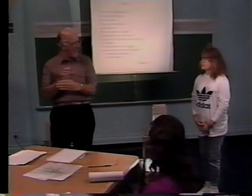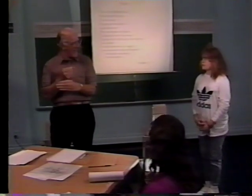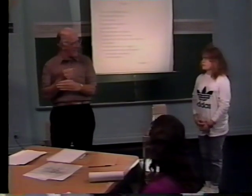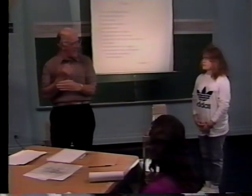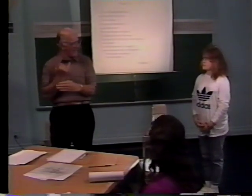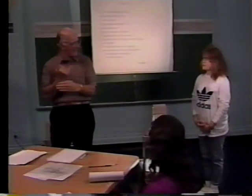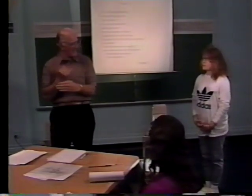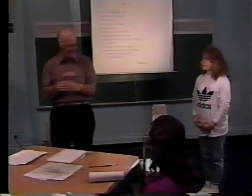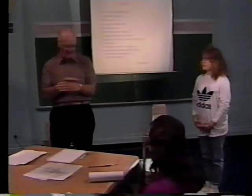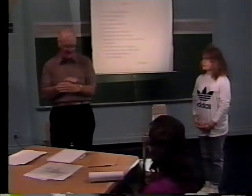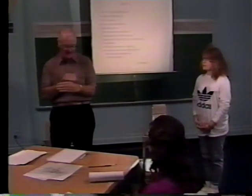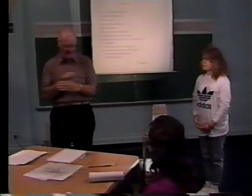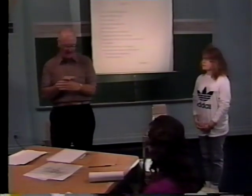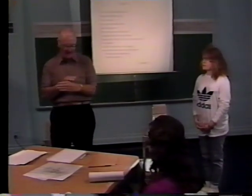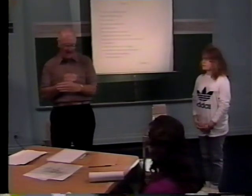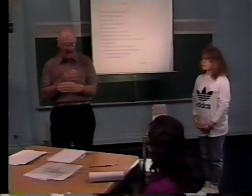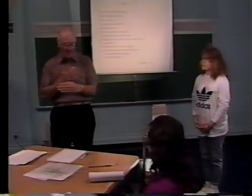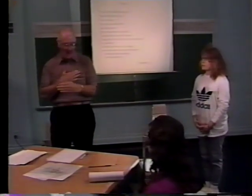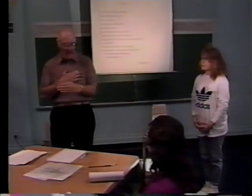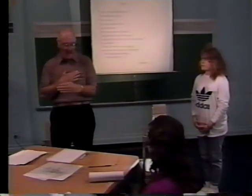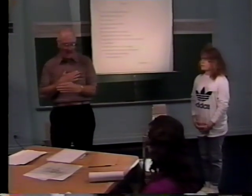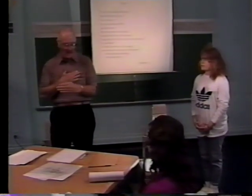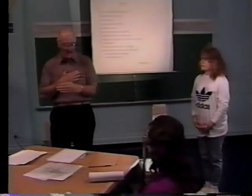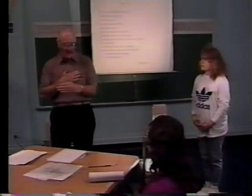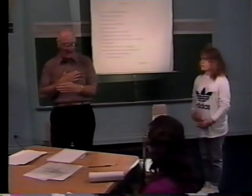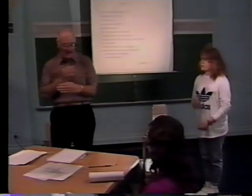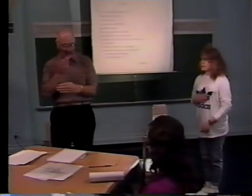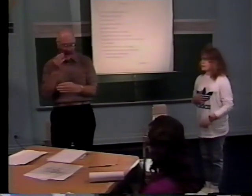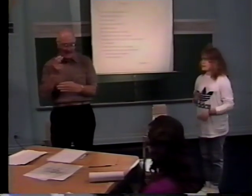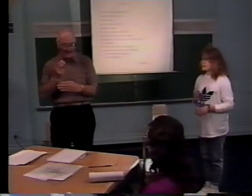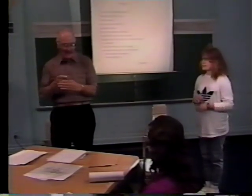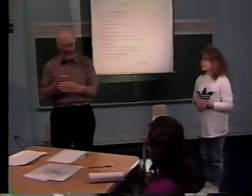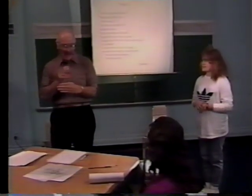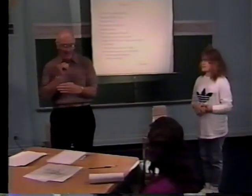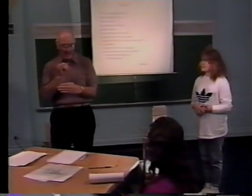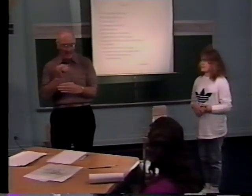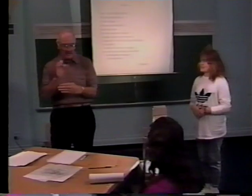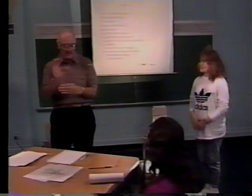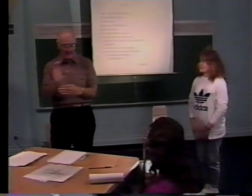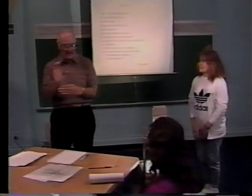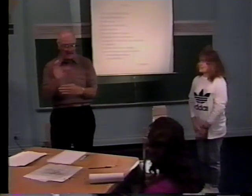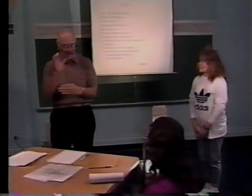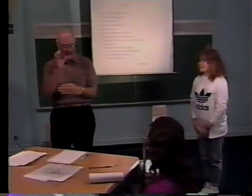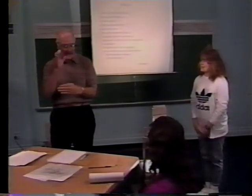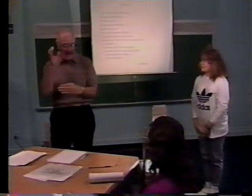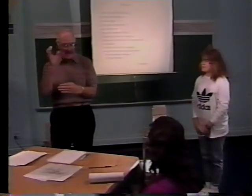Ed idea. My cat's name is C.